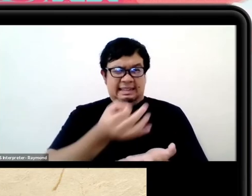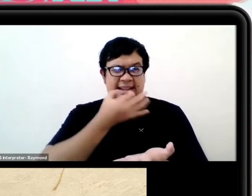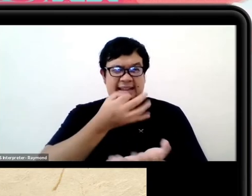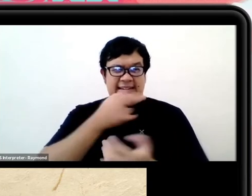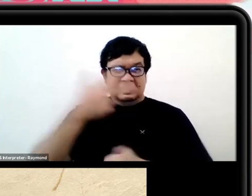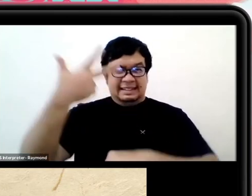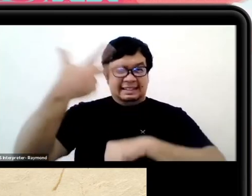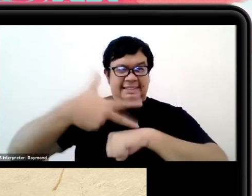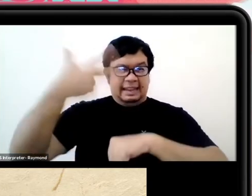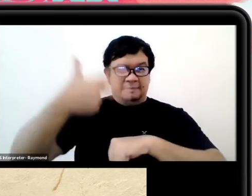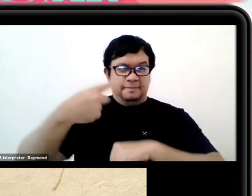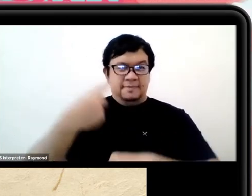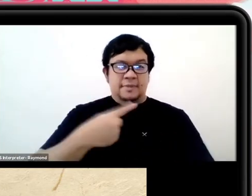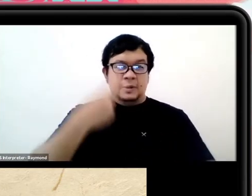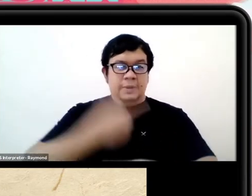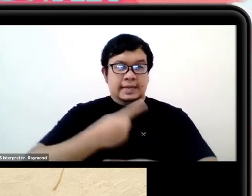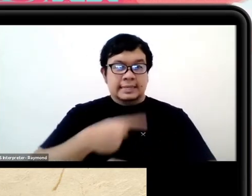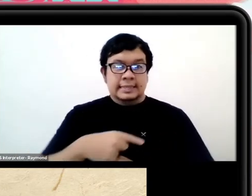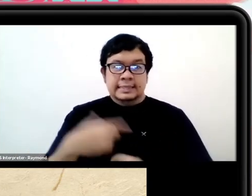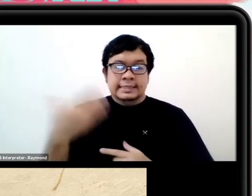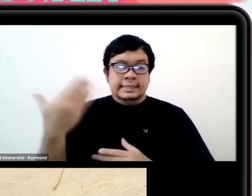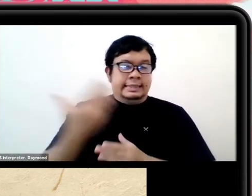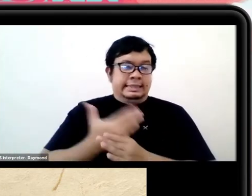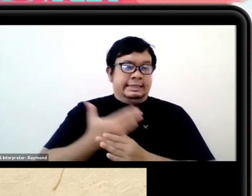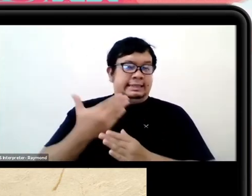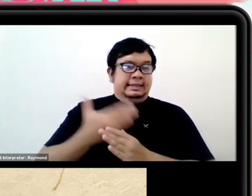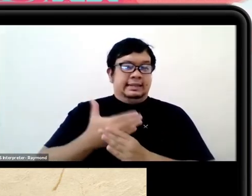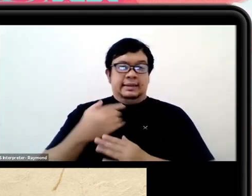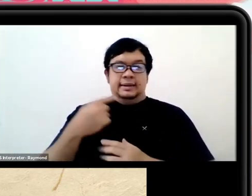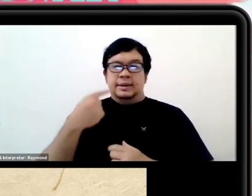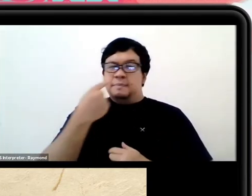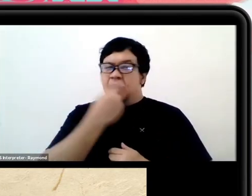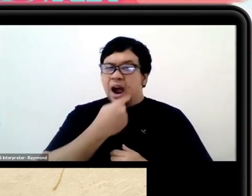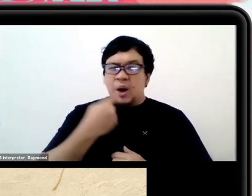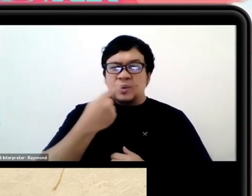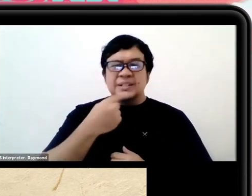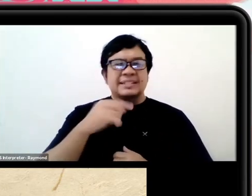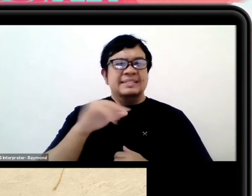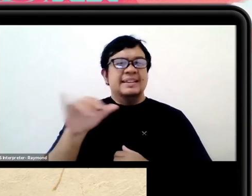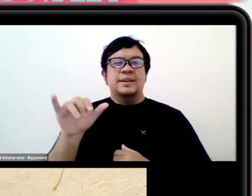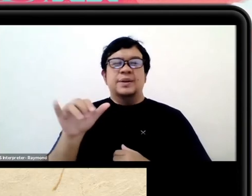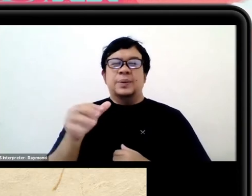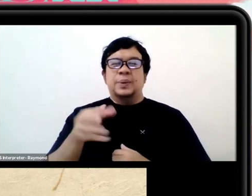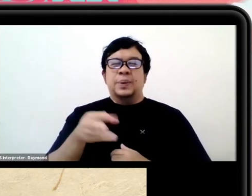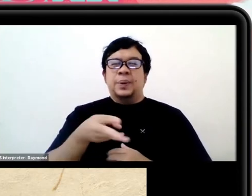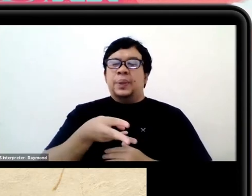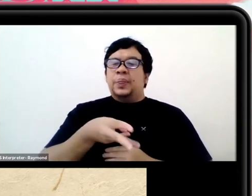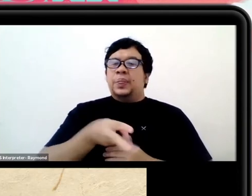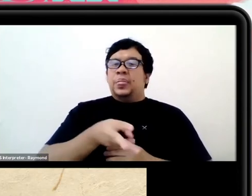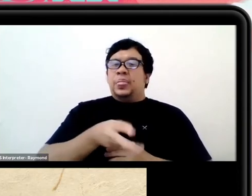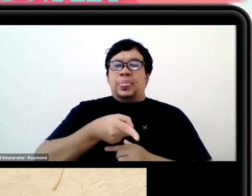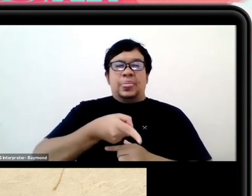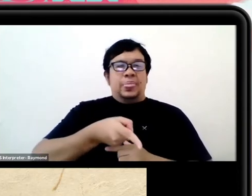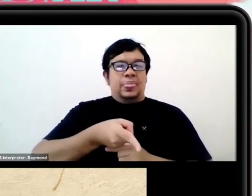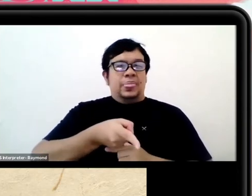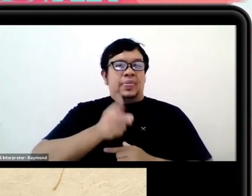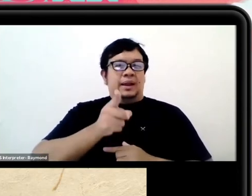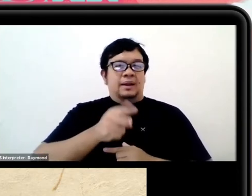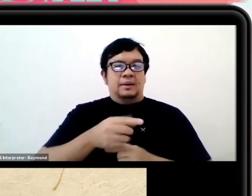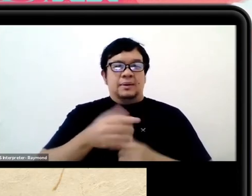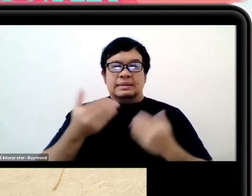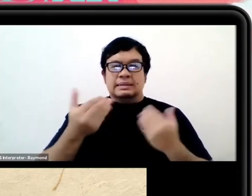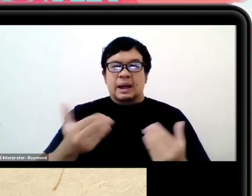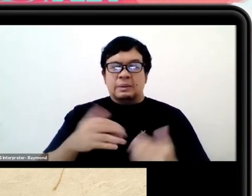distilled, a spoonful of germination of shittiest dismay. I'm fed up, I'm locked